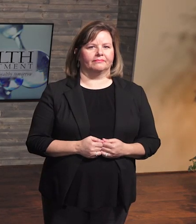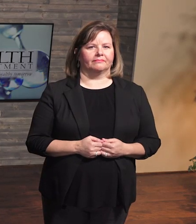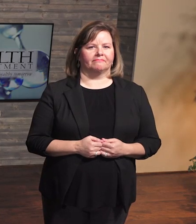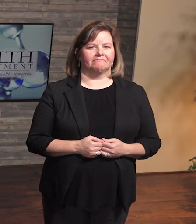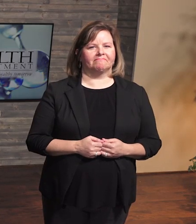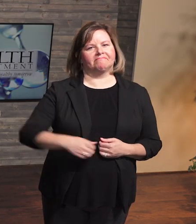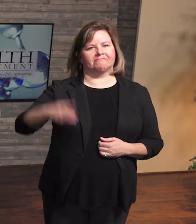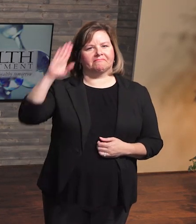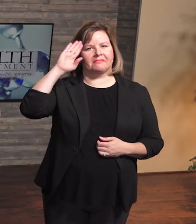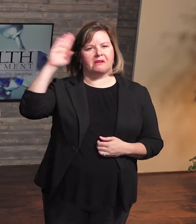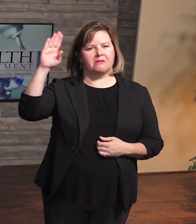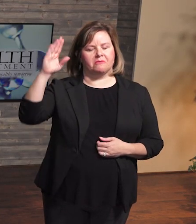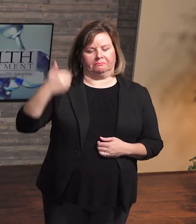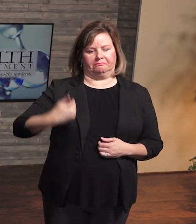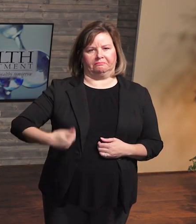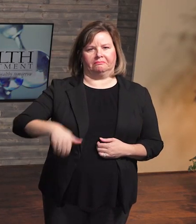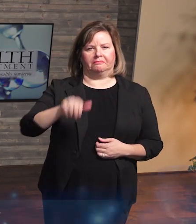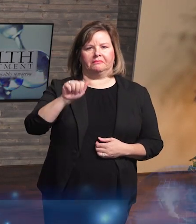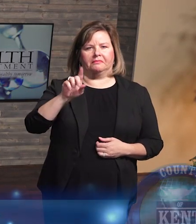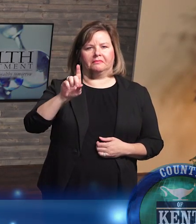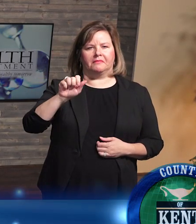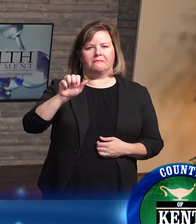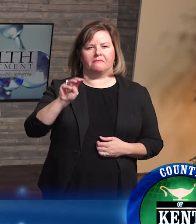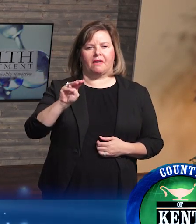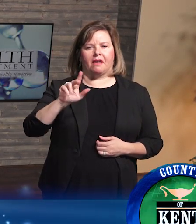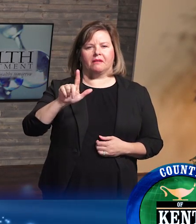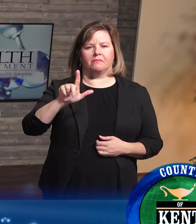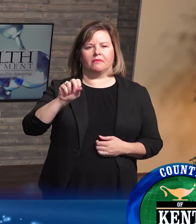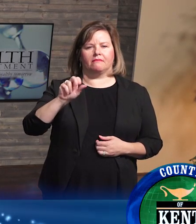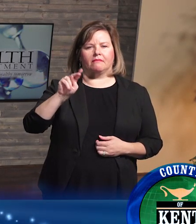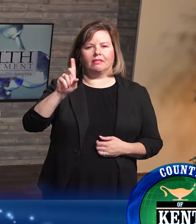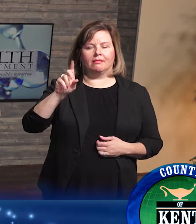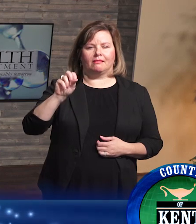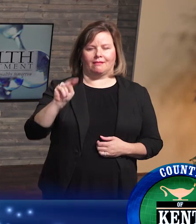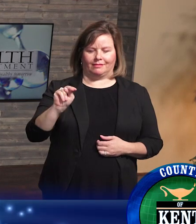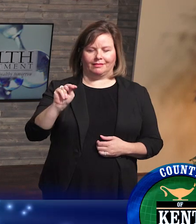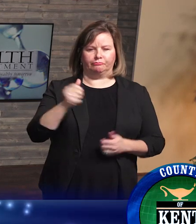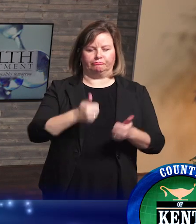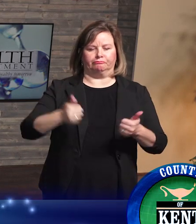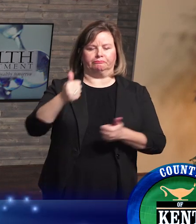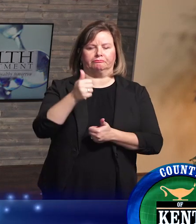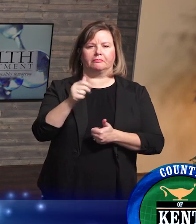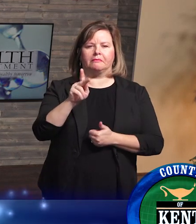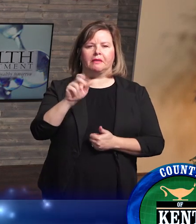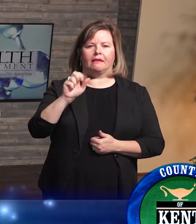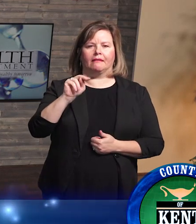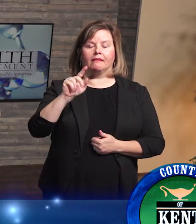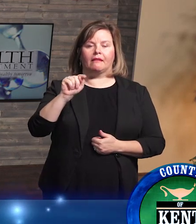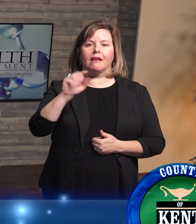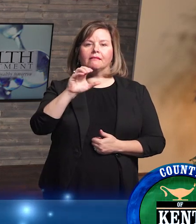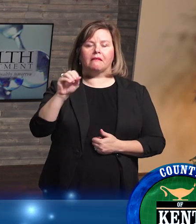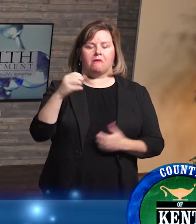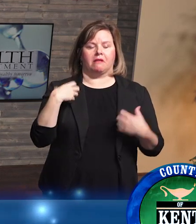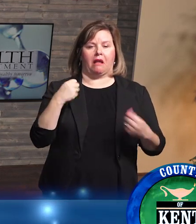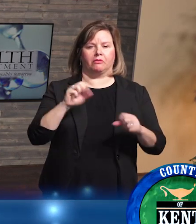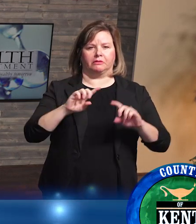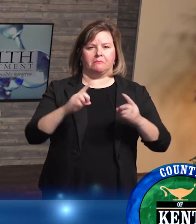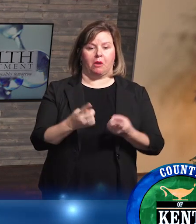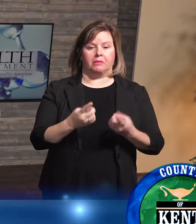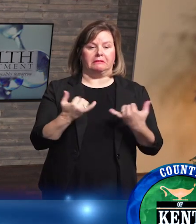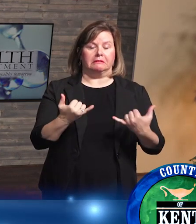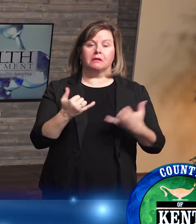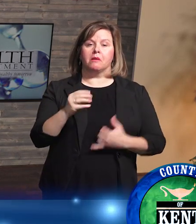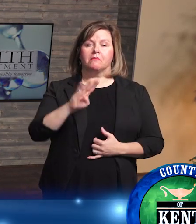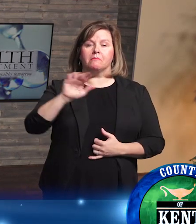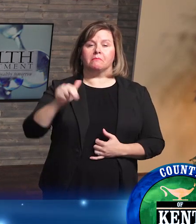Hello everyone, I'm Dr. Adam London, Director of the Kent County Health Department. Today is March 25th. We've just received the update